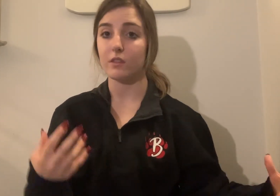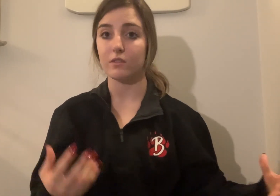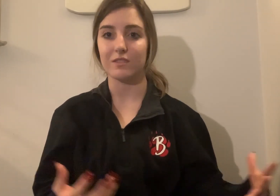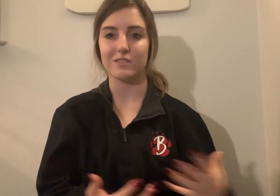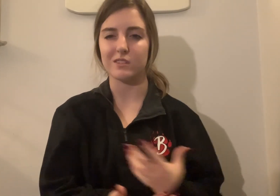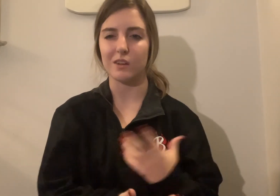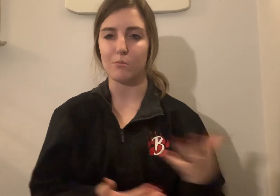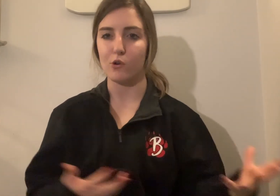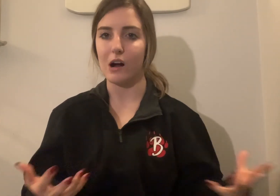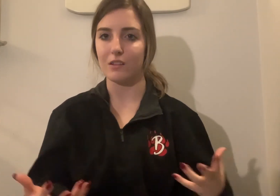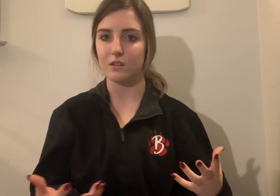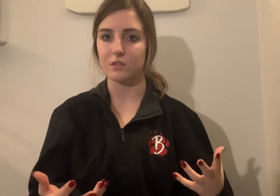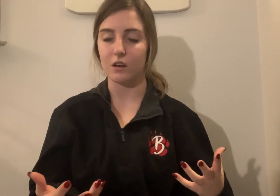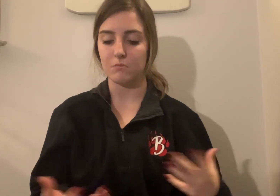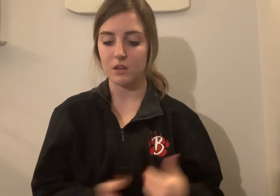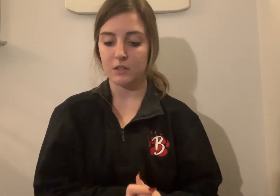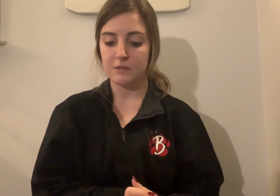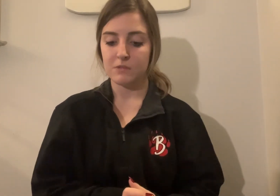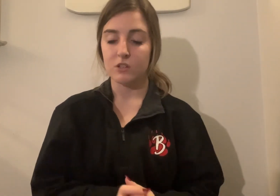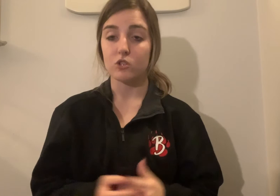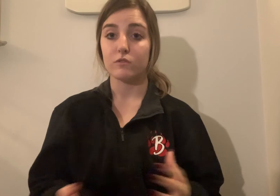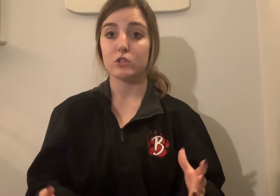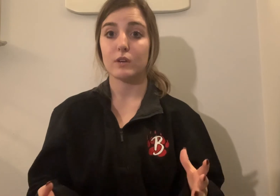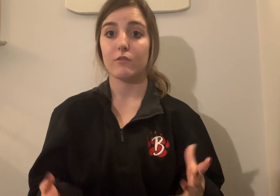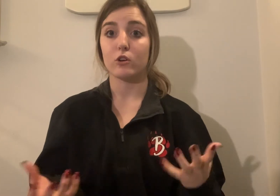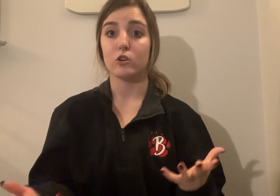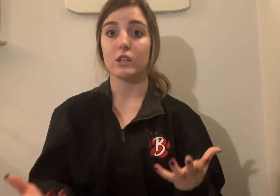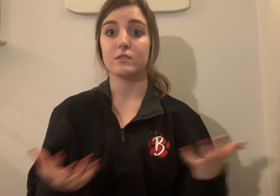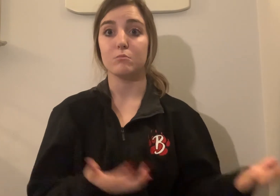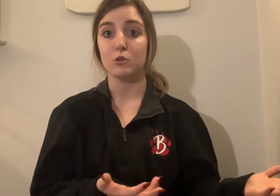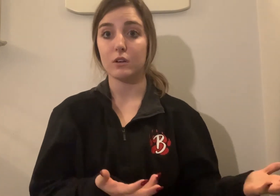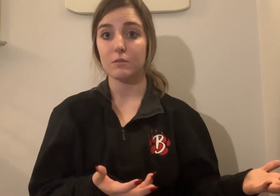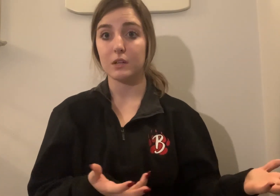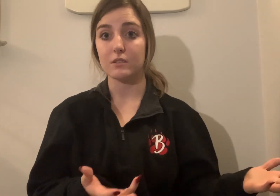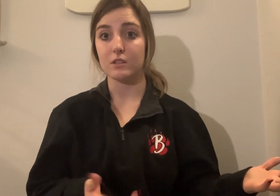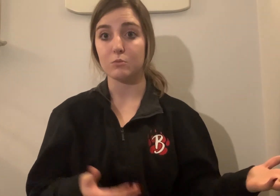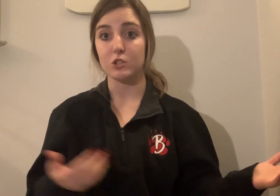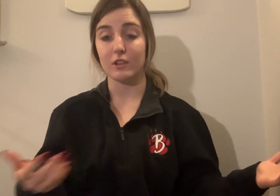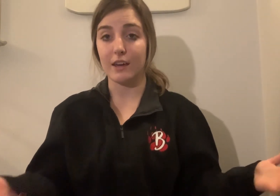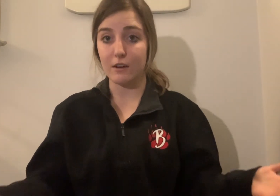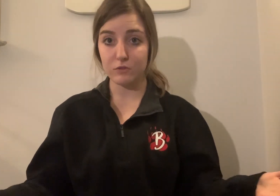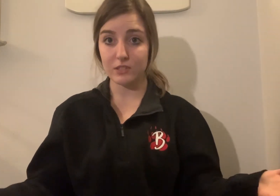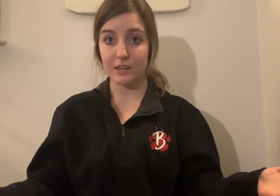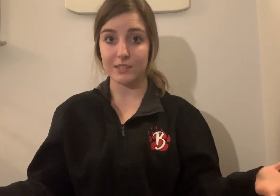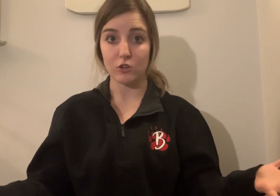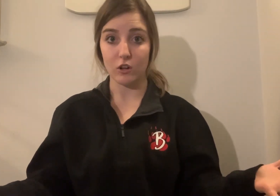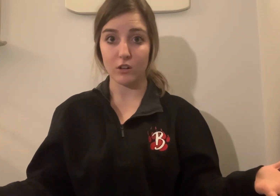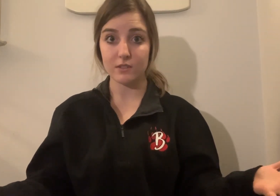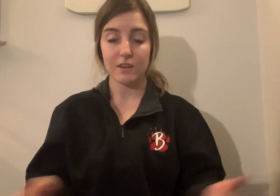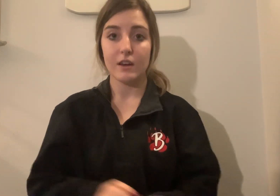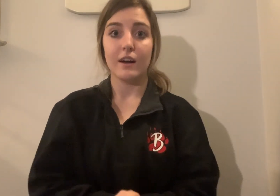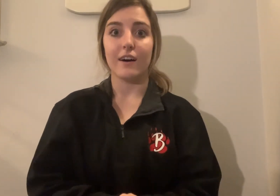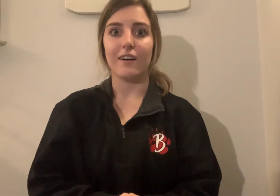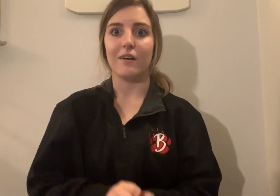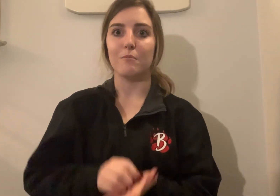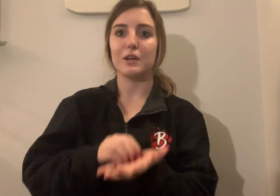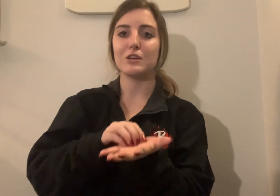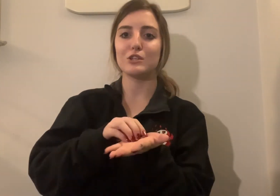the December holiday time. So the first one I have are cookies and milk, because that's what you lay out for Santa Claus. So